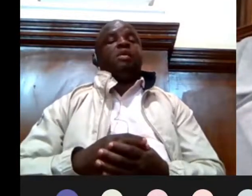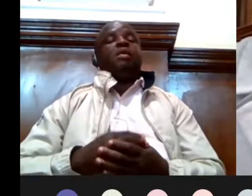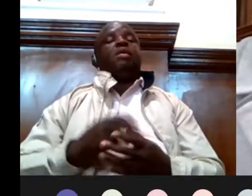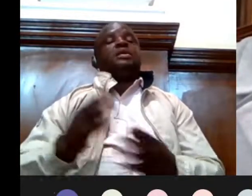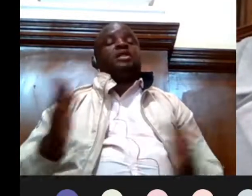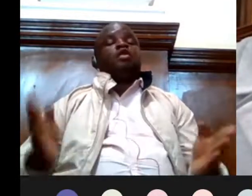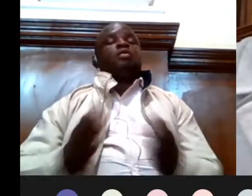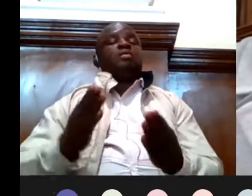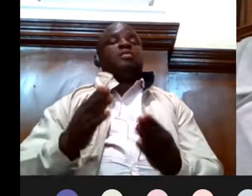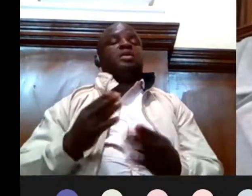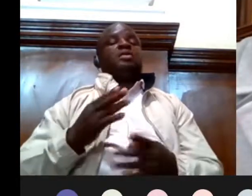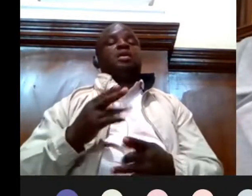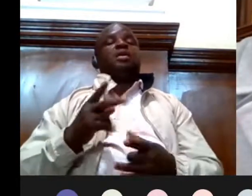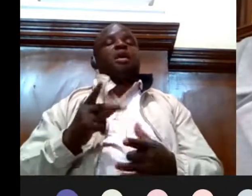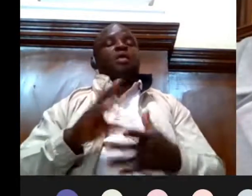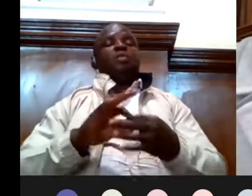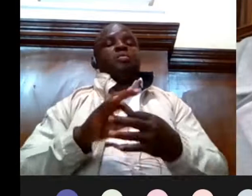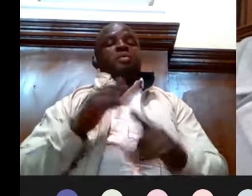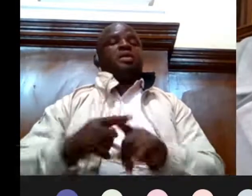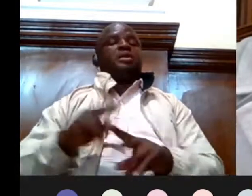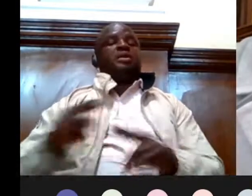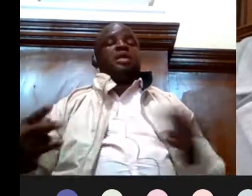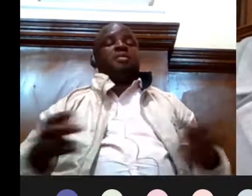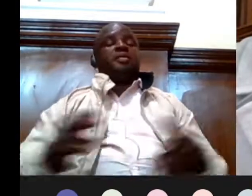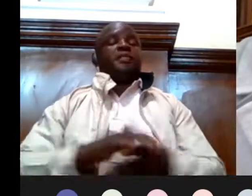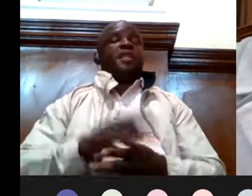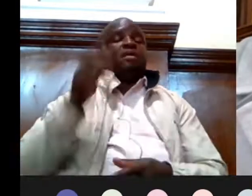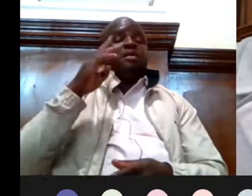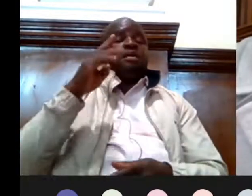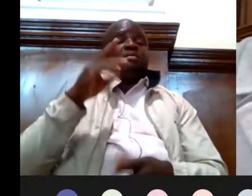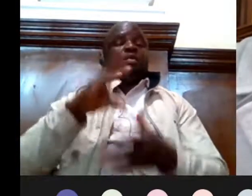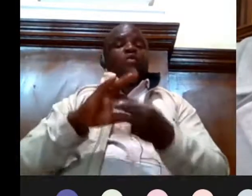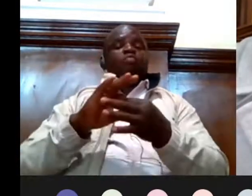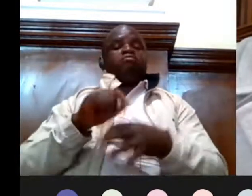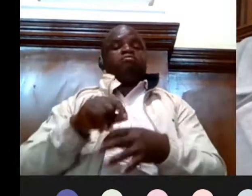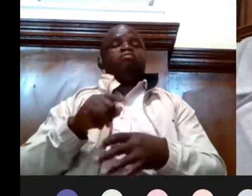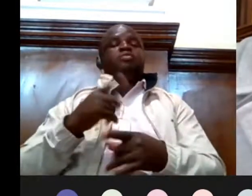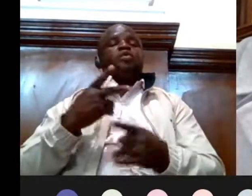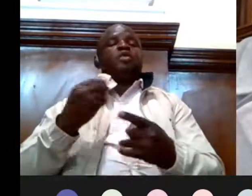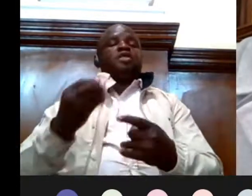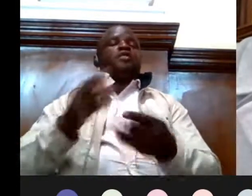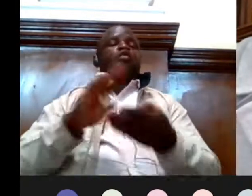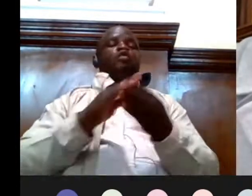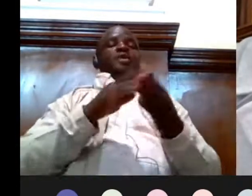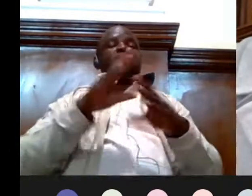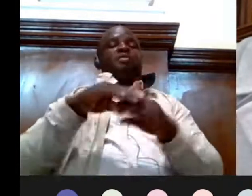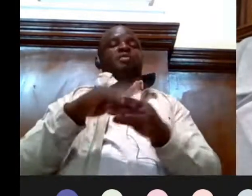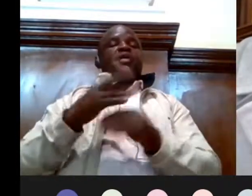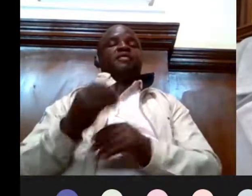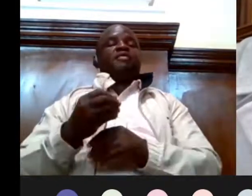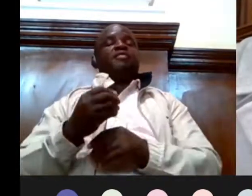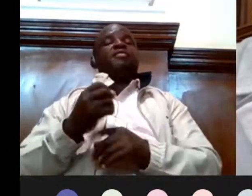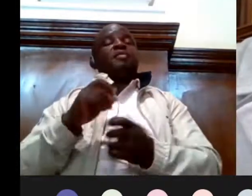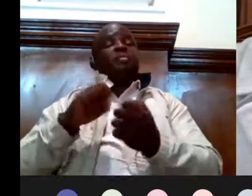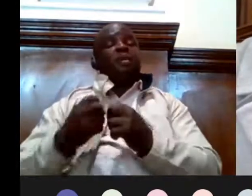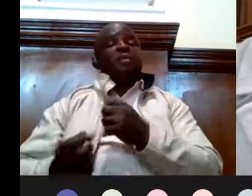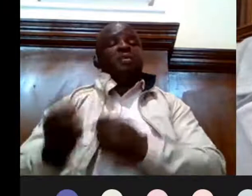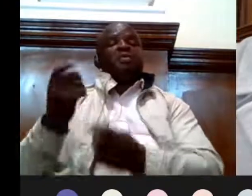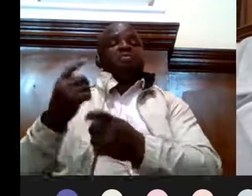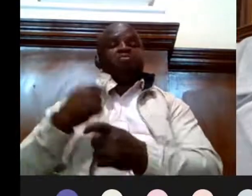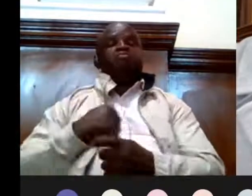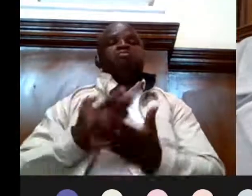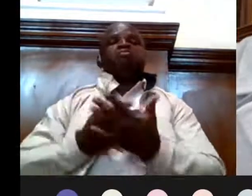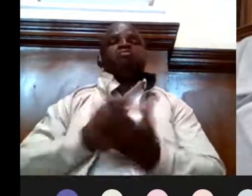where we are staying. Because more regularly, Speaker, we are also ba ahi ba motse re khona ho bona ha mathata a le teng re khona ho bona ha